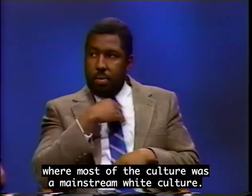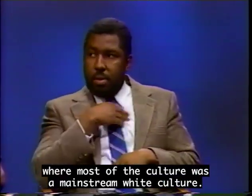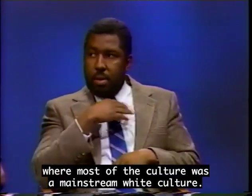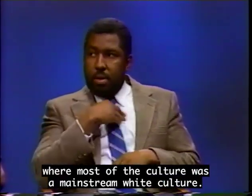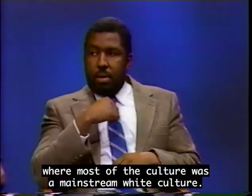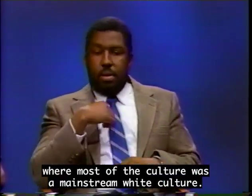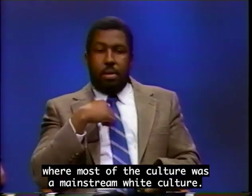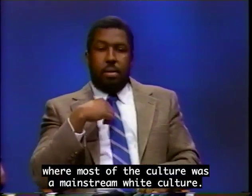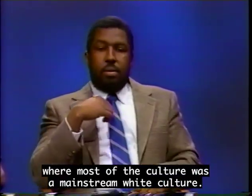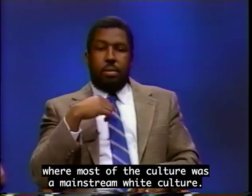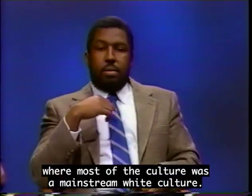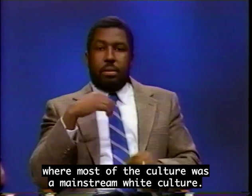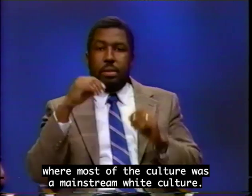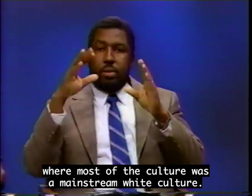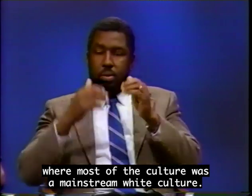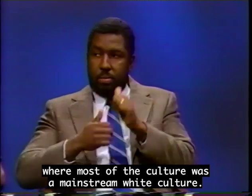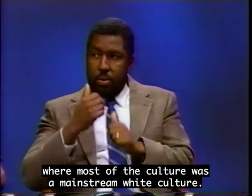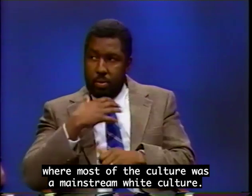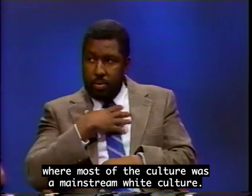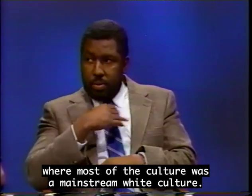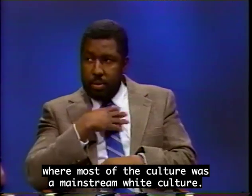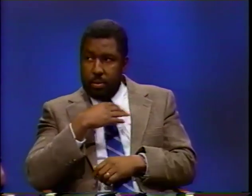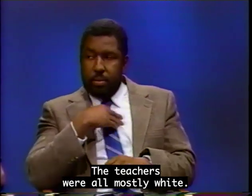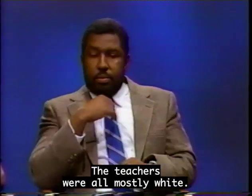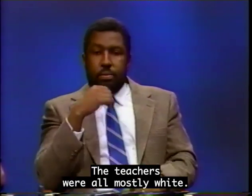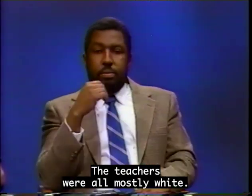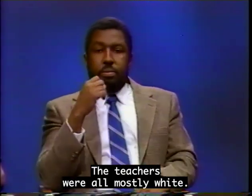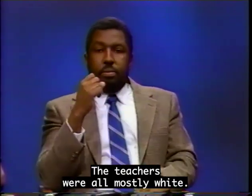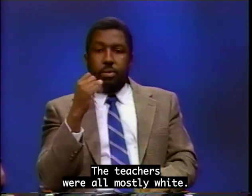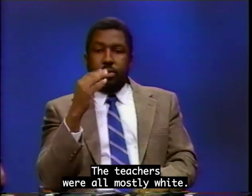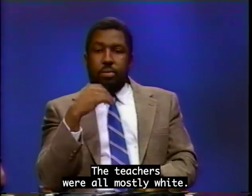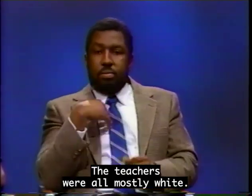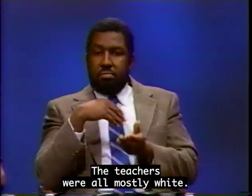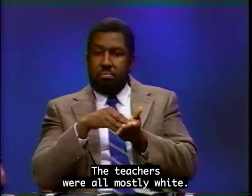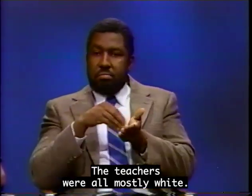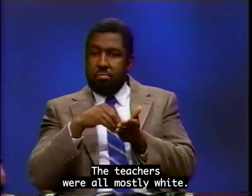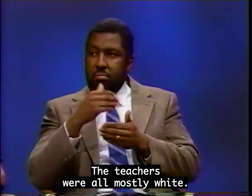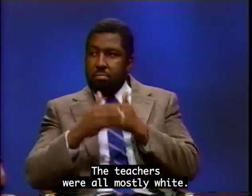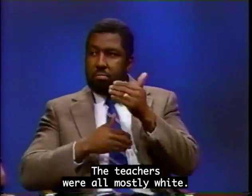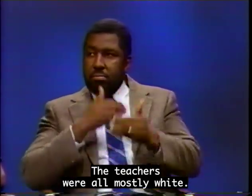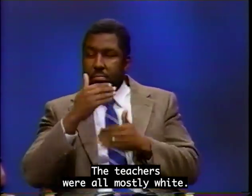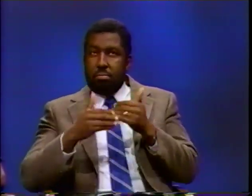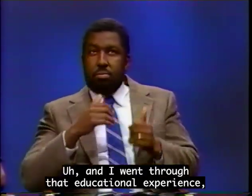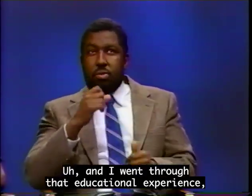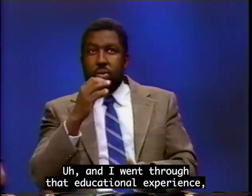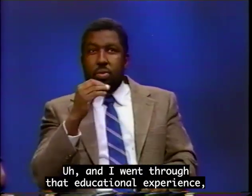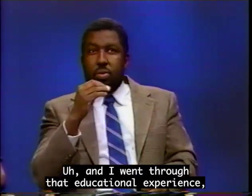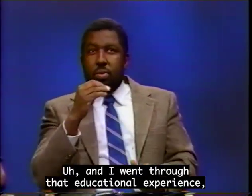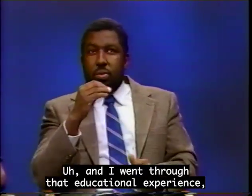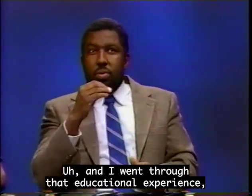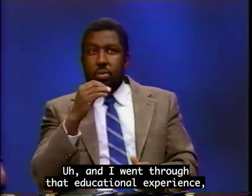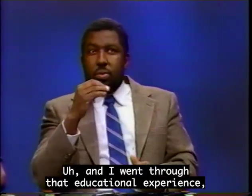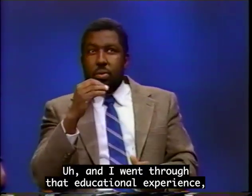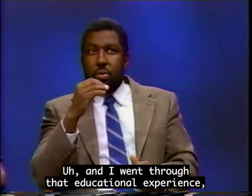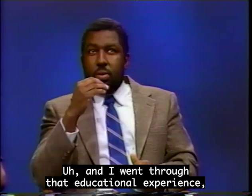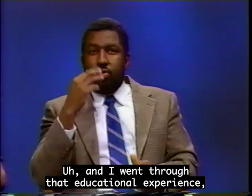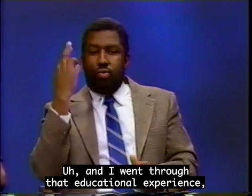was a mainstream white culture. The teachers were all mostly white. And I went through that